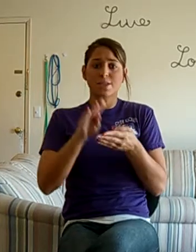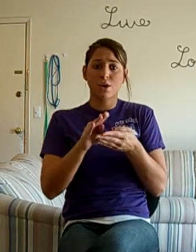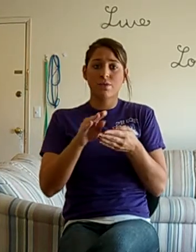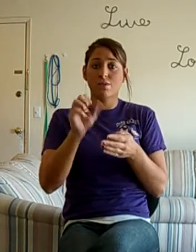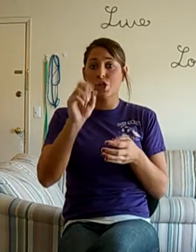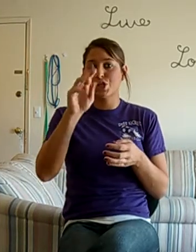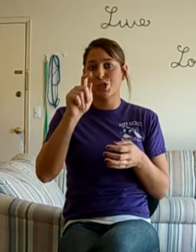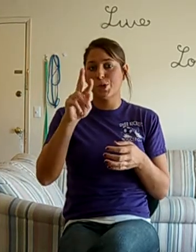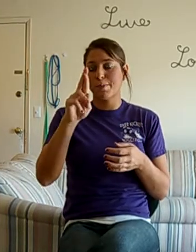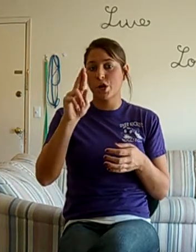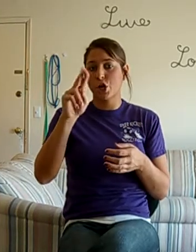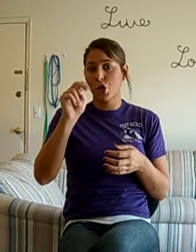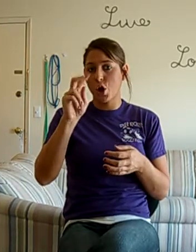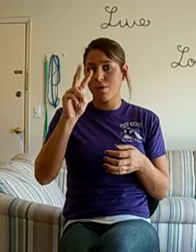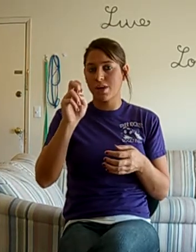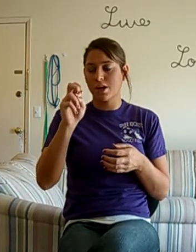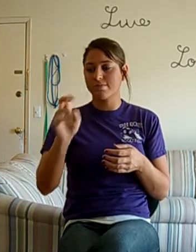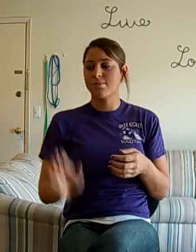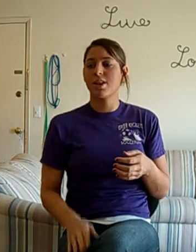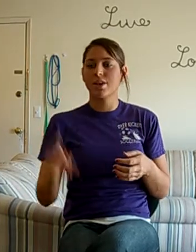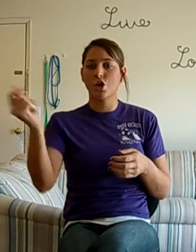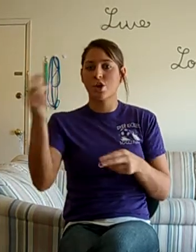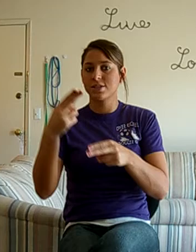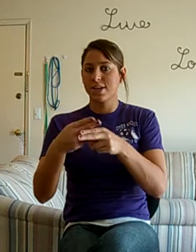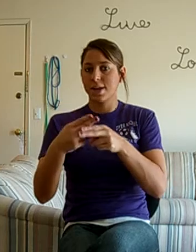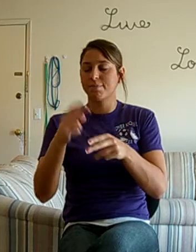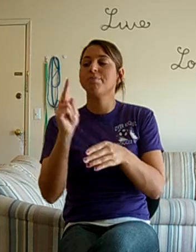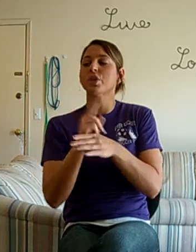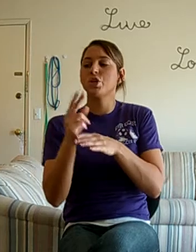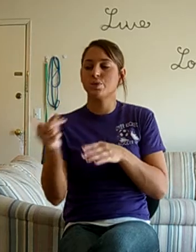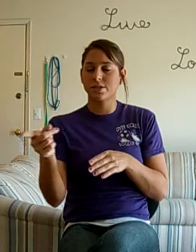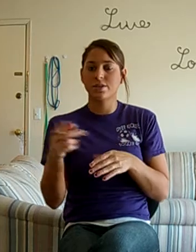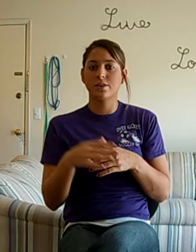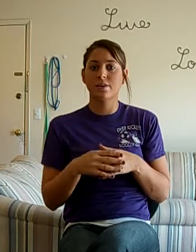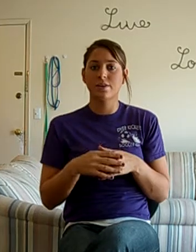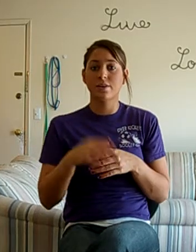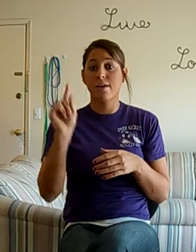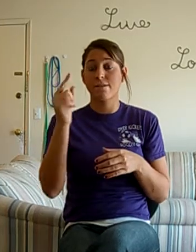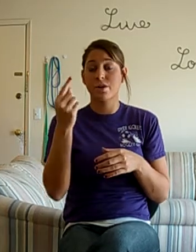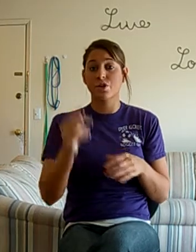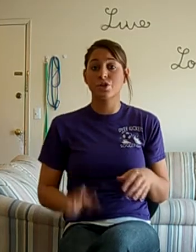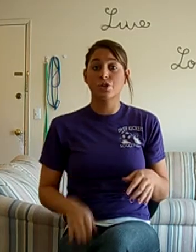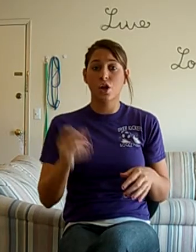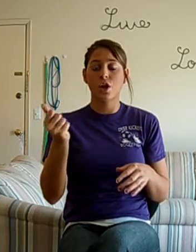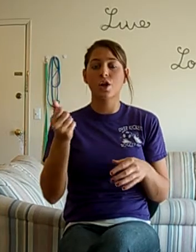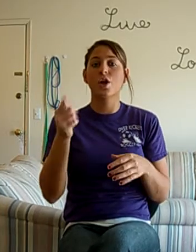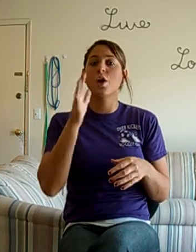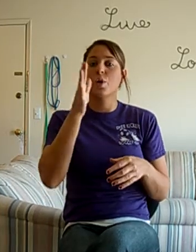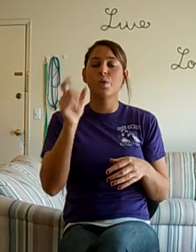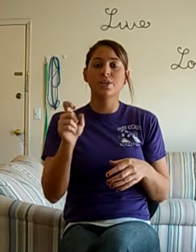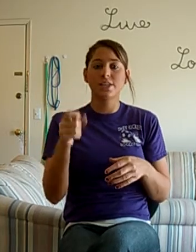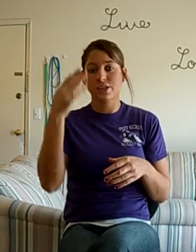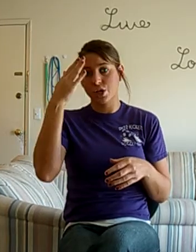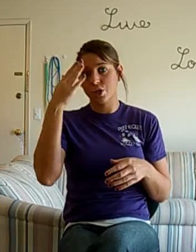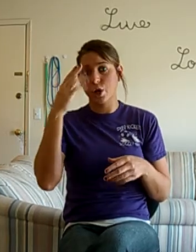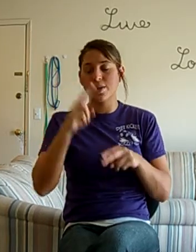stay. Come here, Nova. Come around. Okay, good boy. Over here. First, your dog will need to know the sit command. I'm going to assume that your dog does know